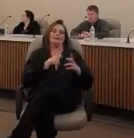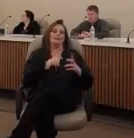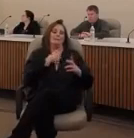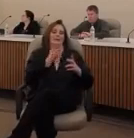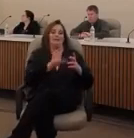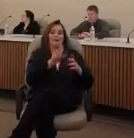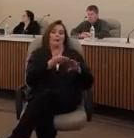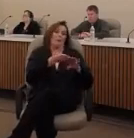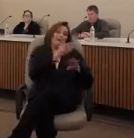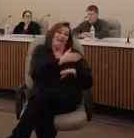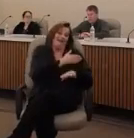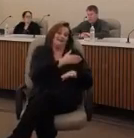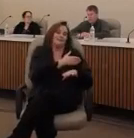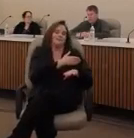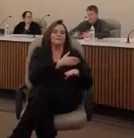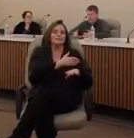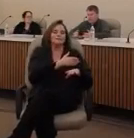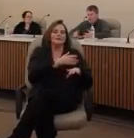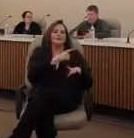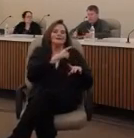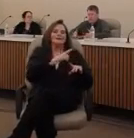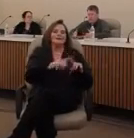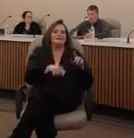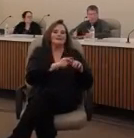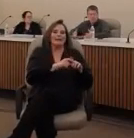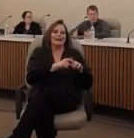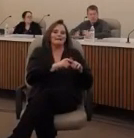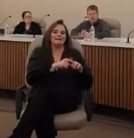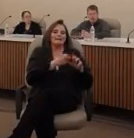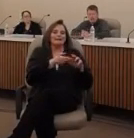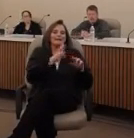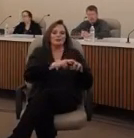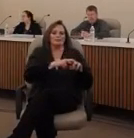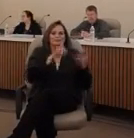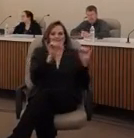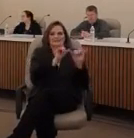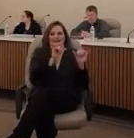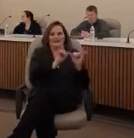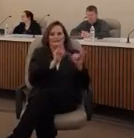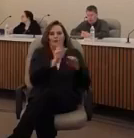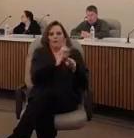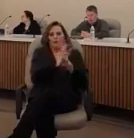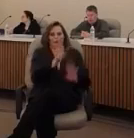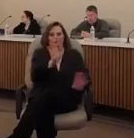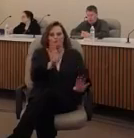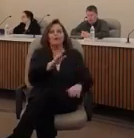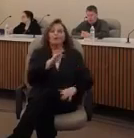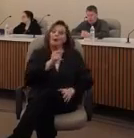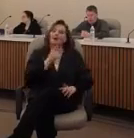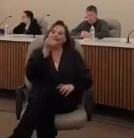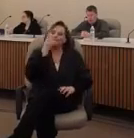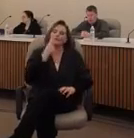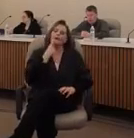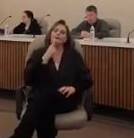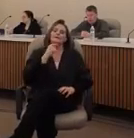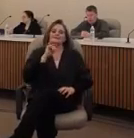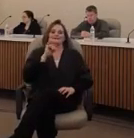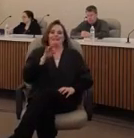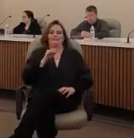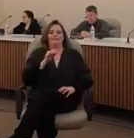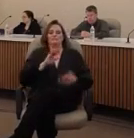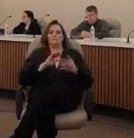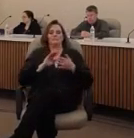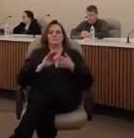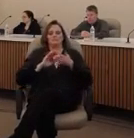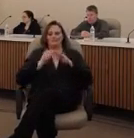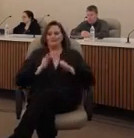use, you can't expand or modify its use. But when the town board, I believe